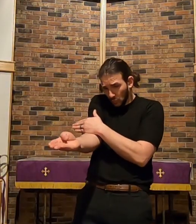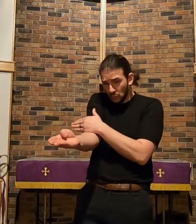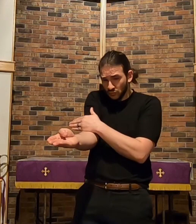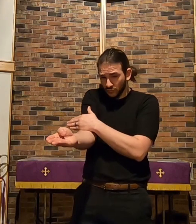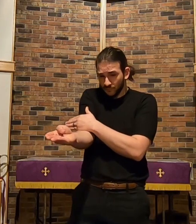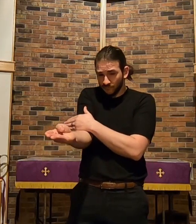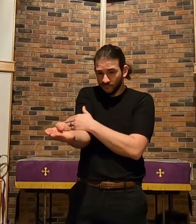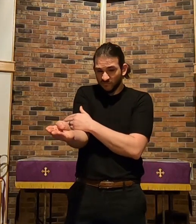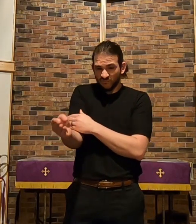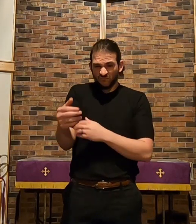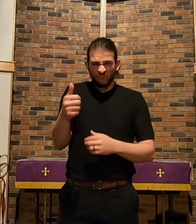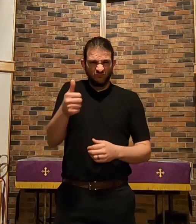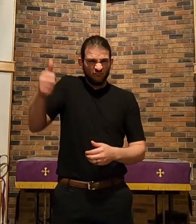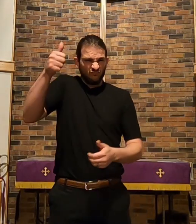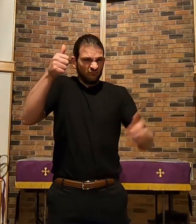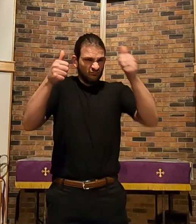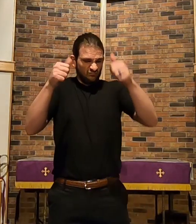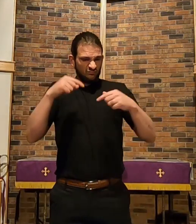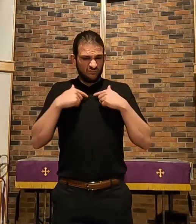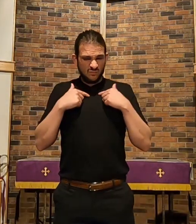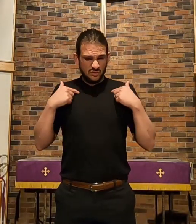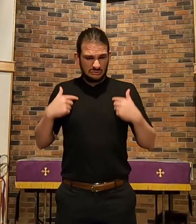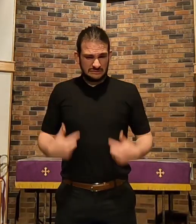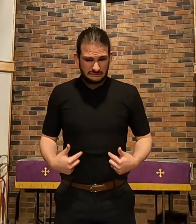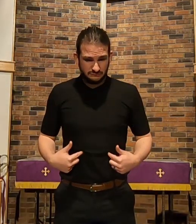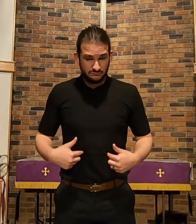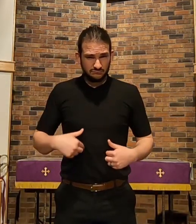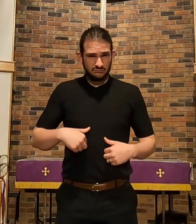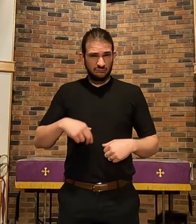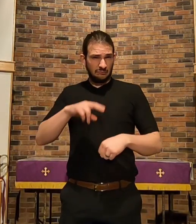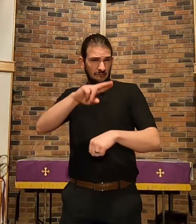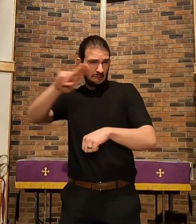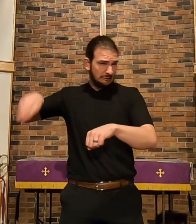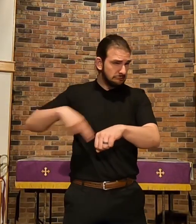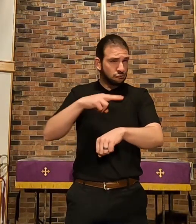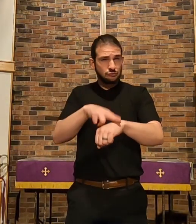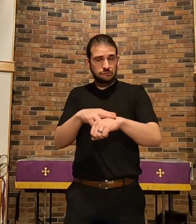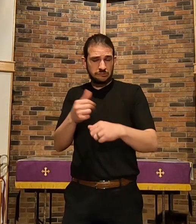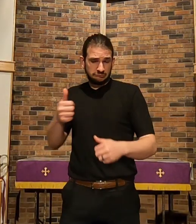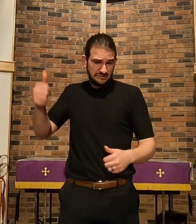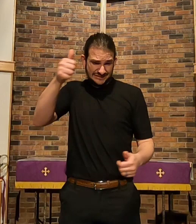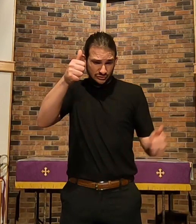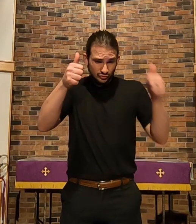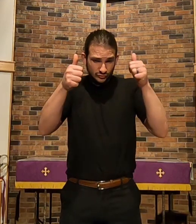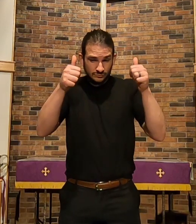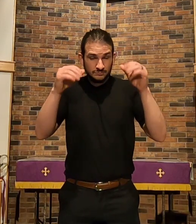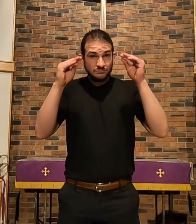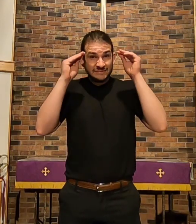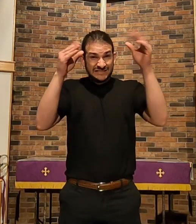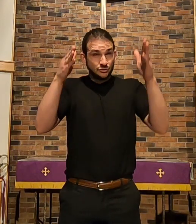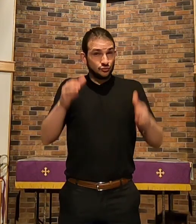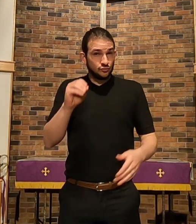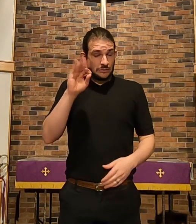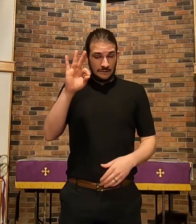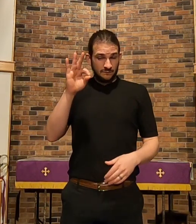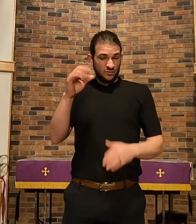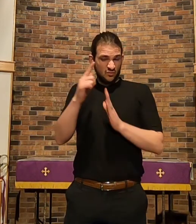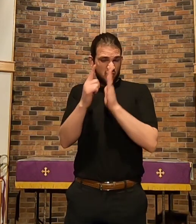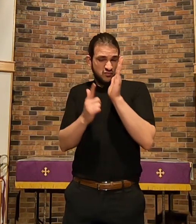Early the next morning, the chief priests, the nation's leaders, and the teachers